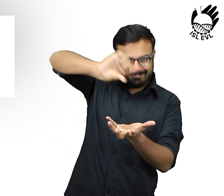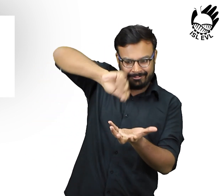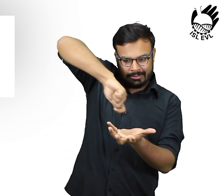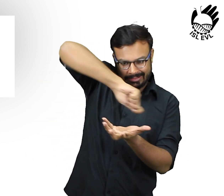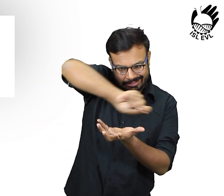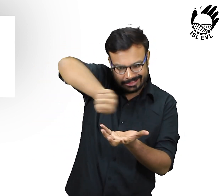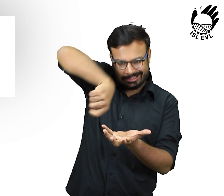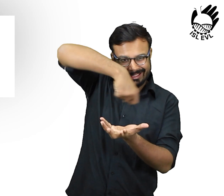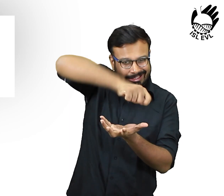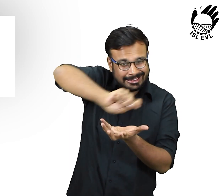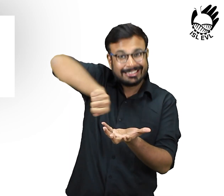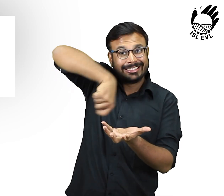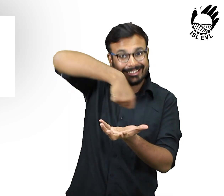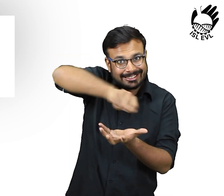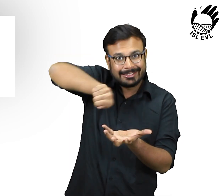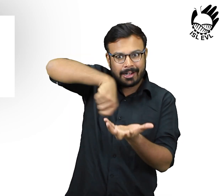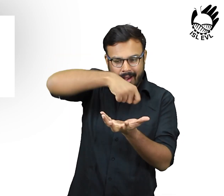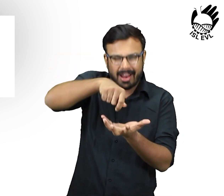Now mix 1 part of synthetic glue